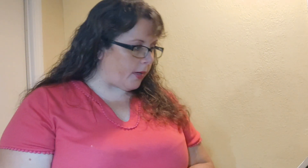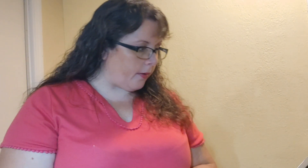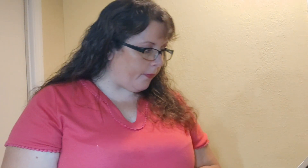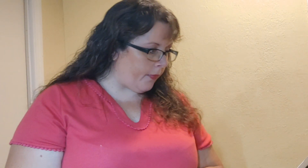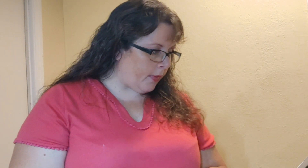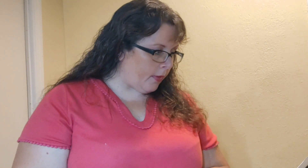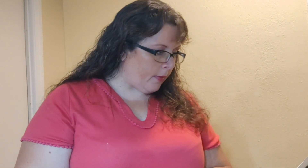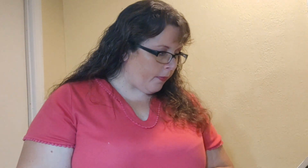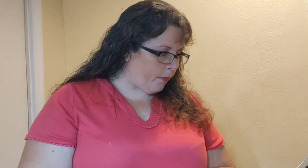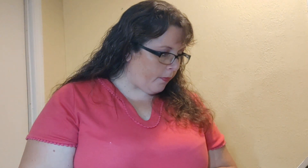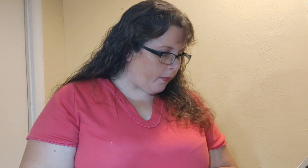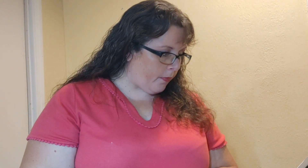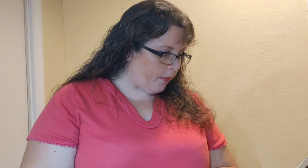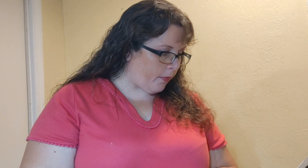well.